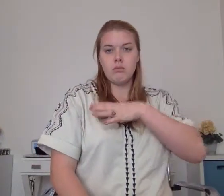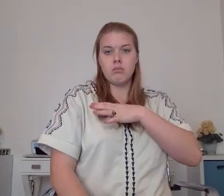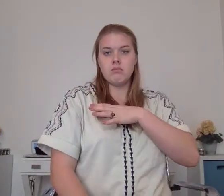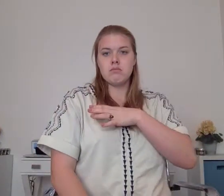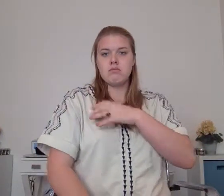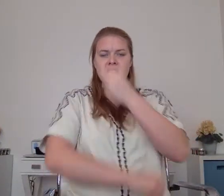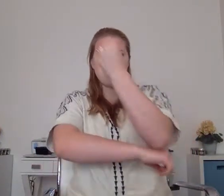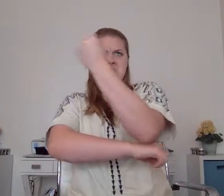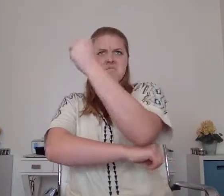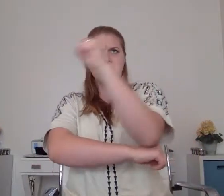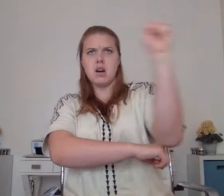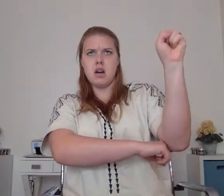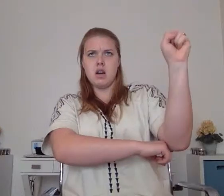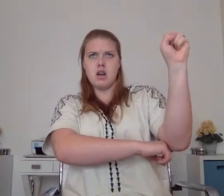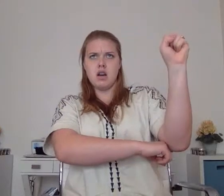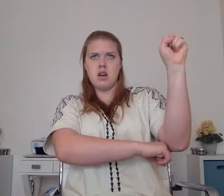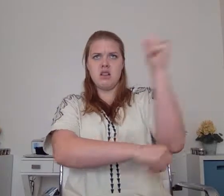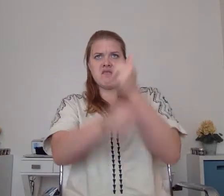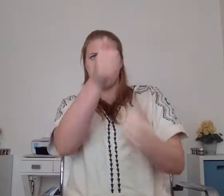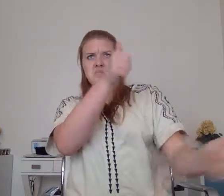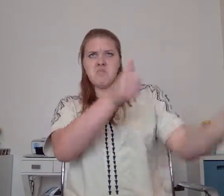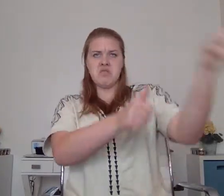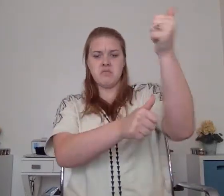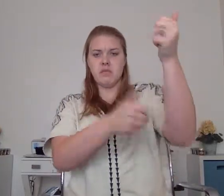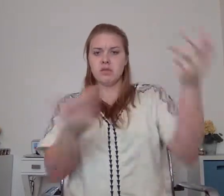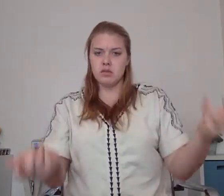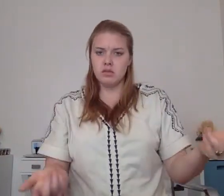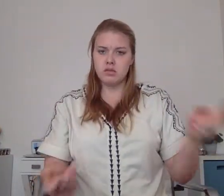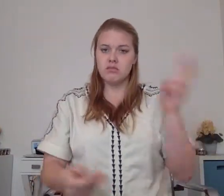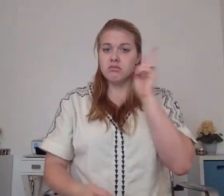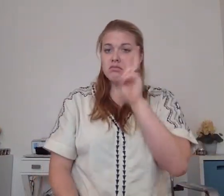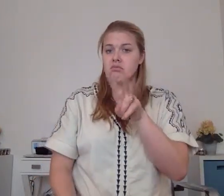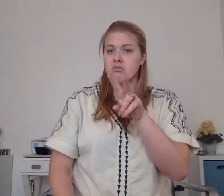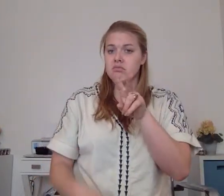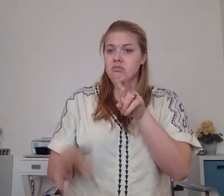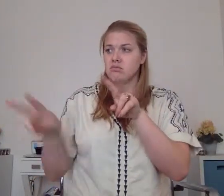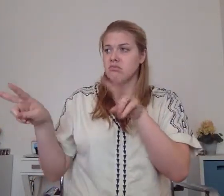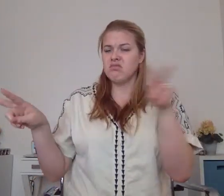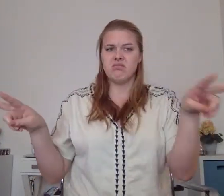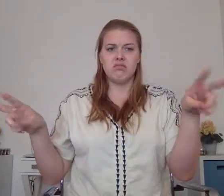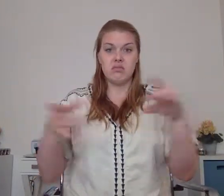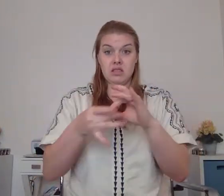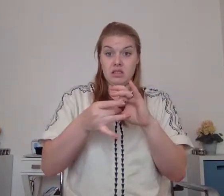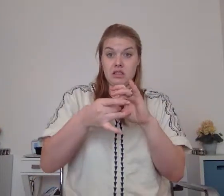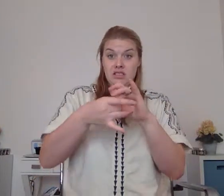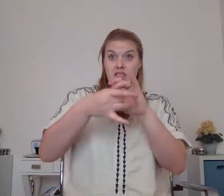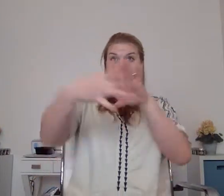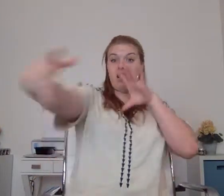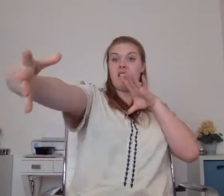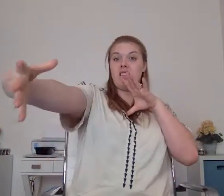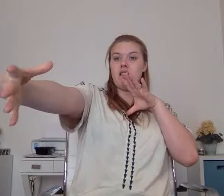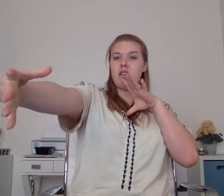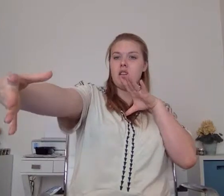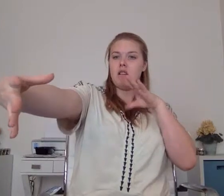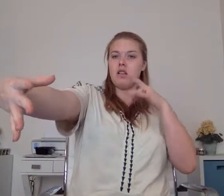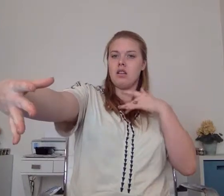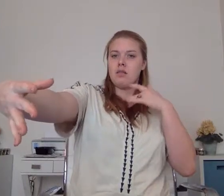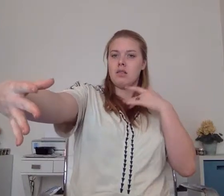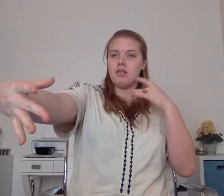somewhere else. All these figures, at first glance, they seem disconnected, but I think they feed each other and